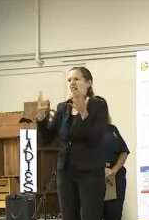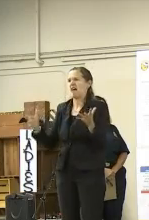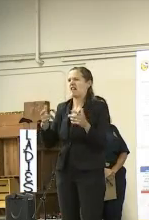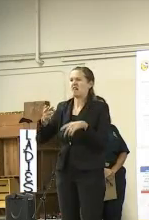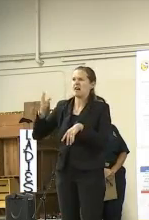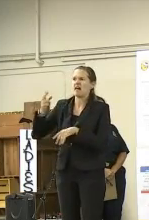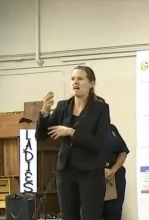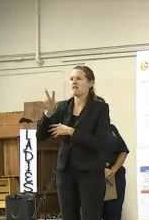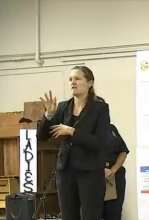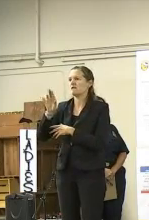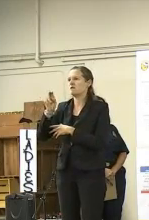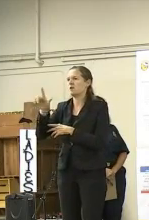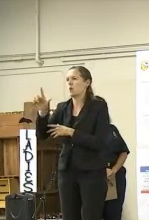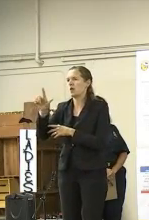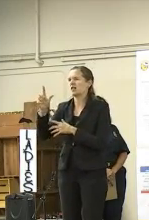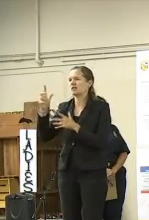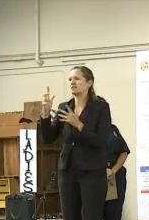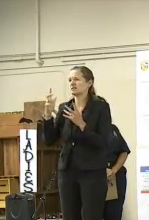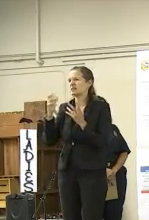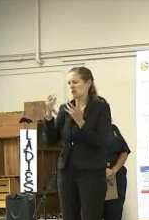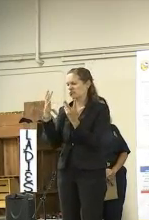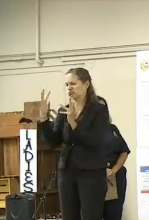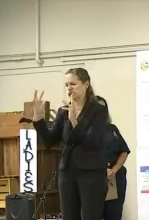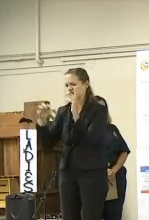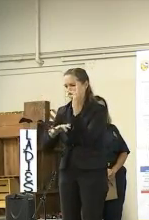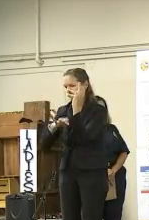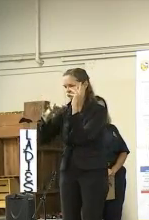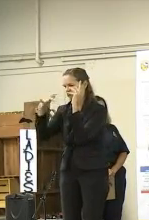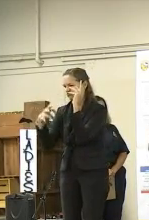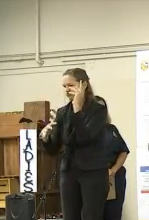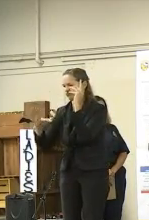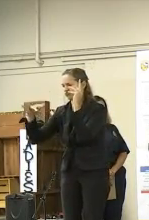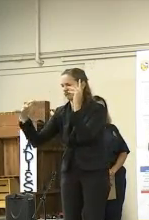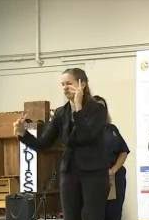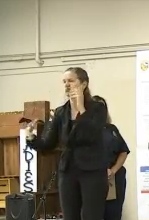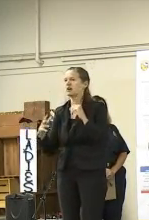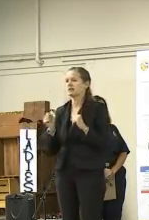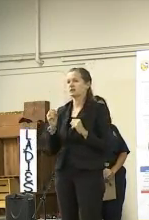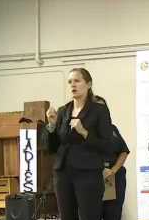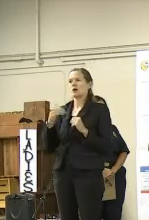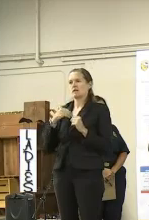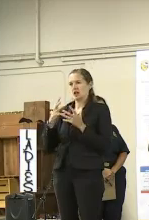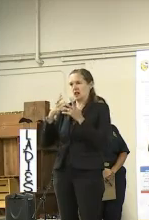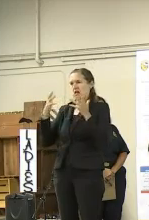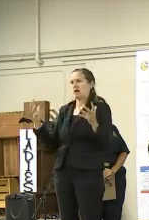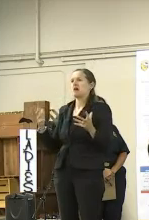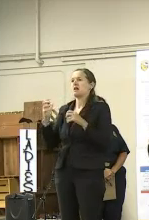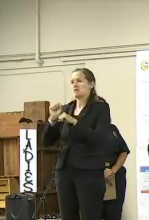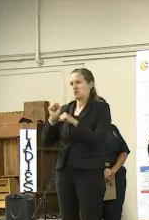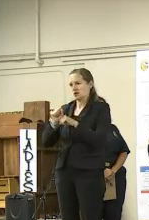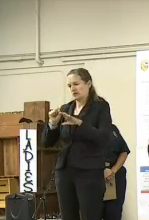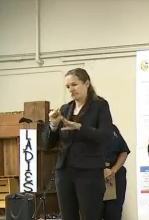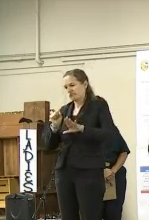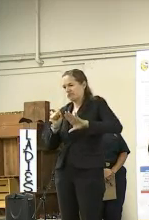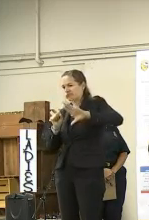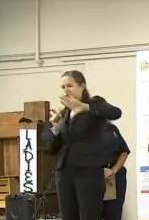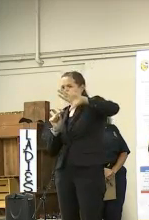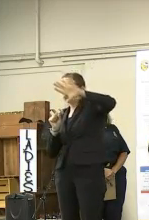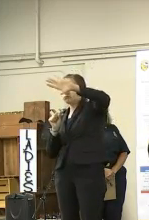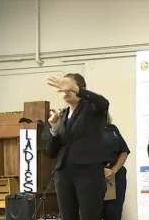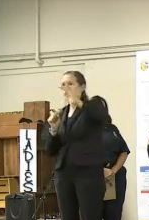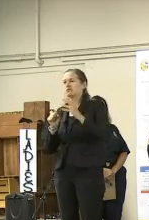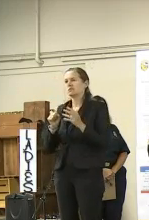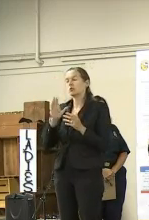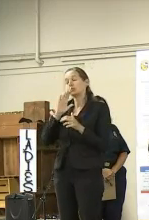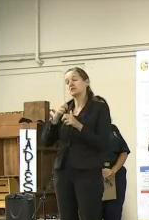different fire, from the east side of the fire to the west side to the north side of that incident, and also to the south. So very difficult. But